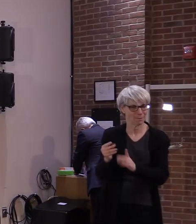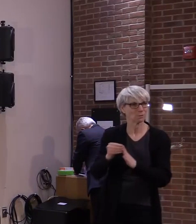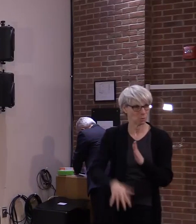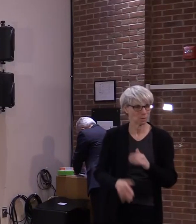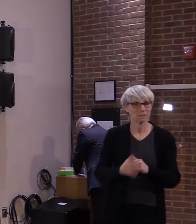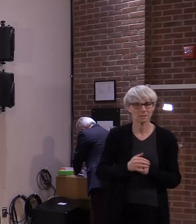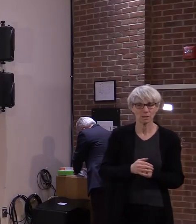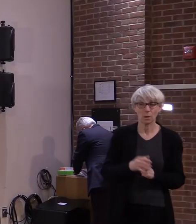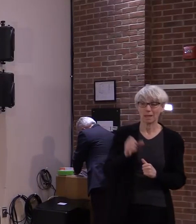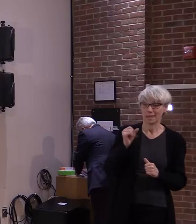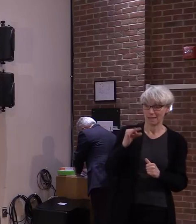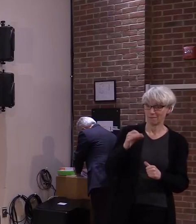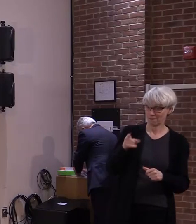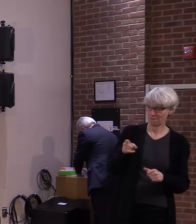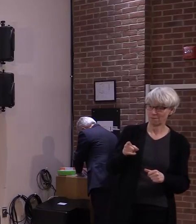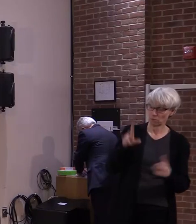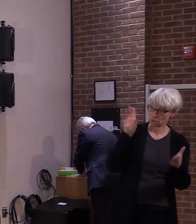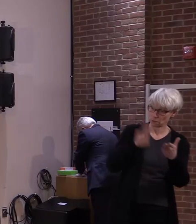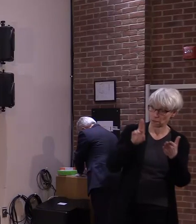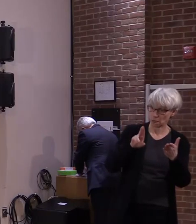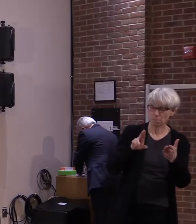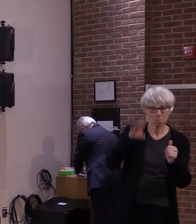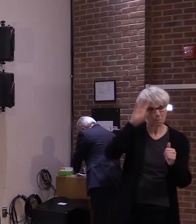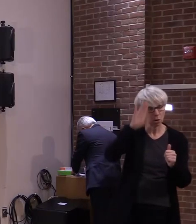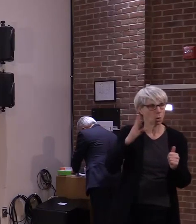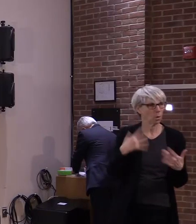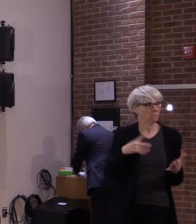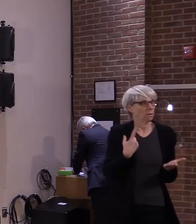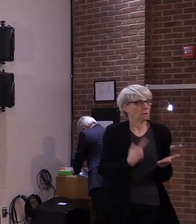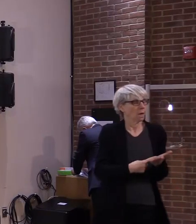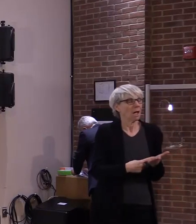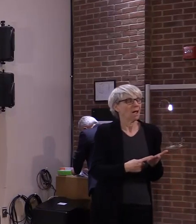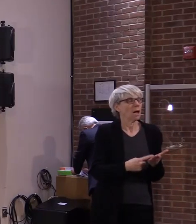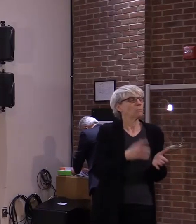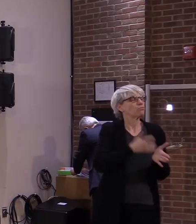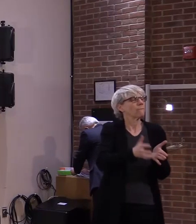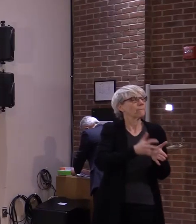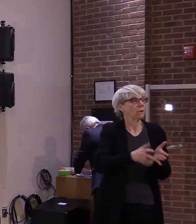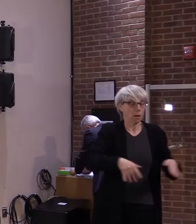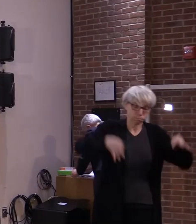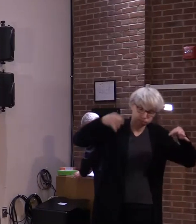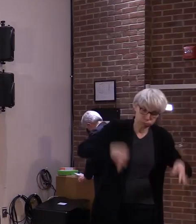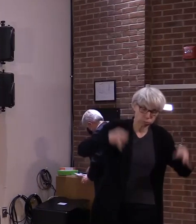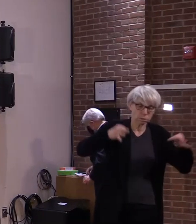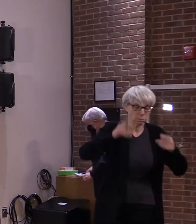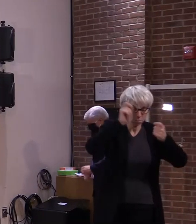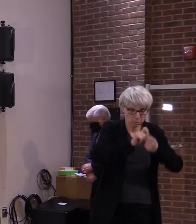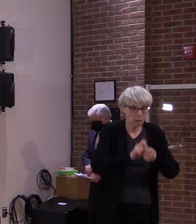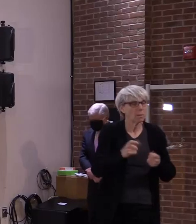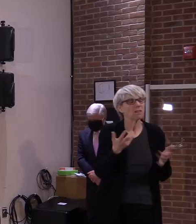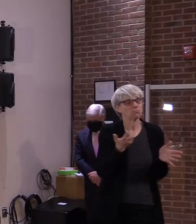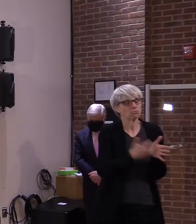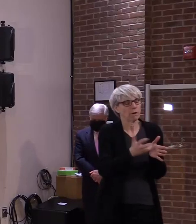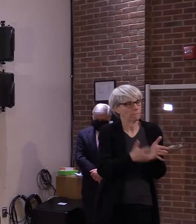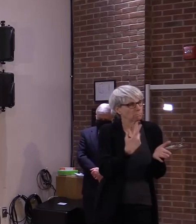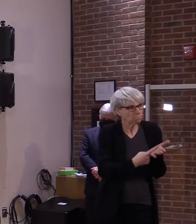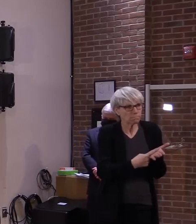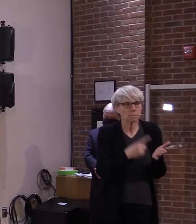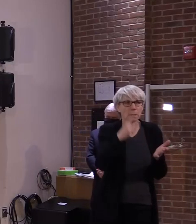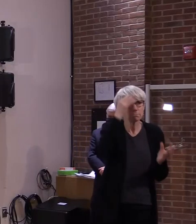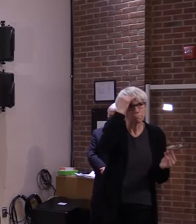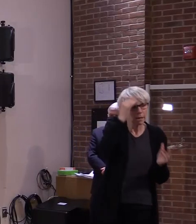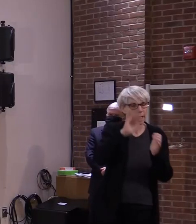point, we have had preliminary discussions, nothing put down and set in stone, about how the vaccine could